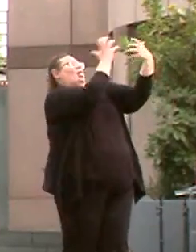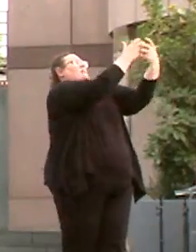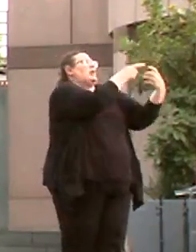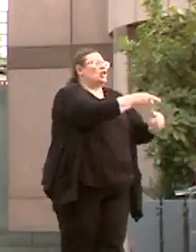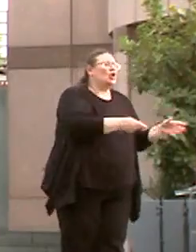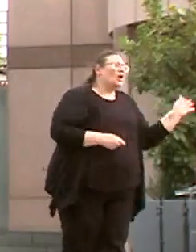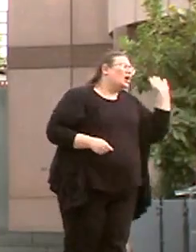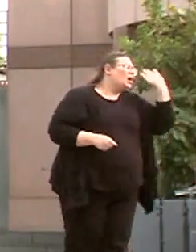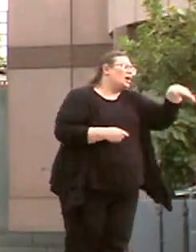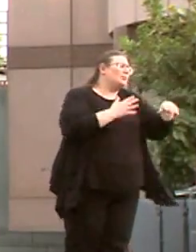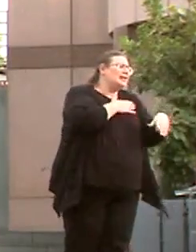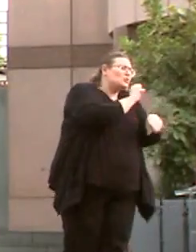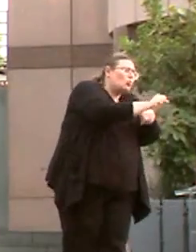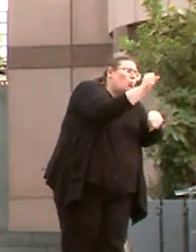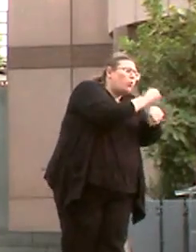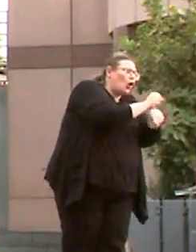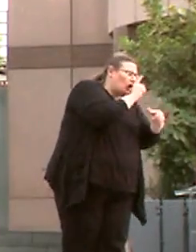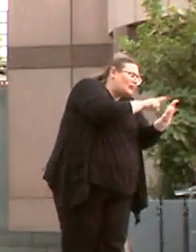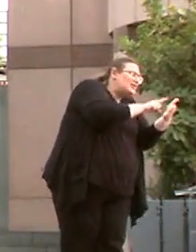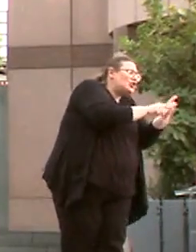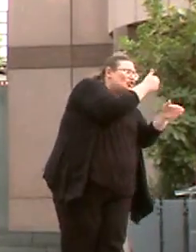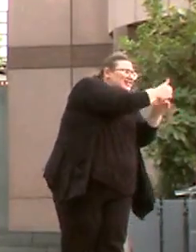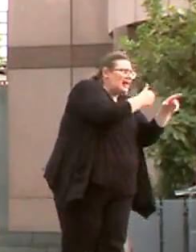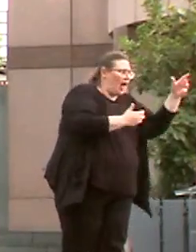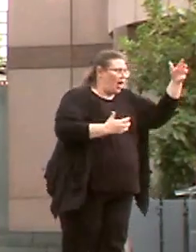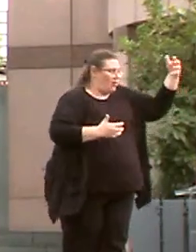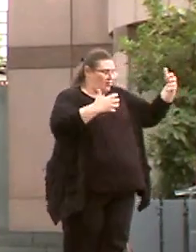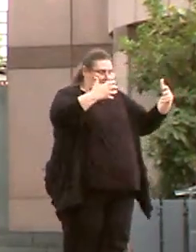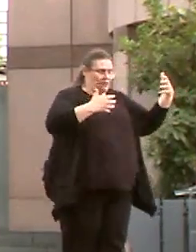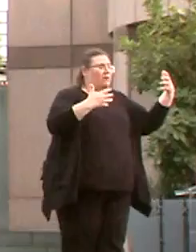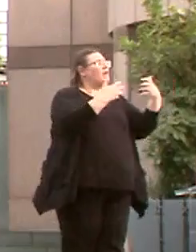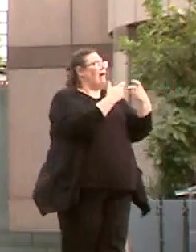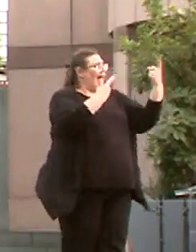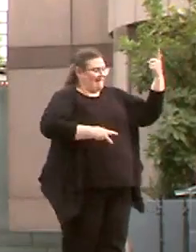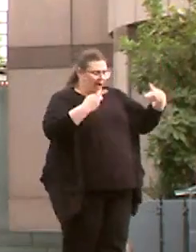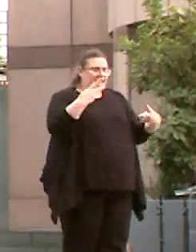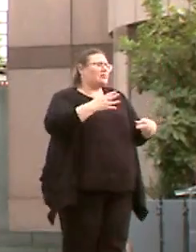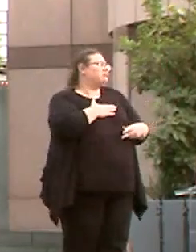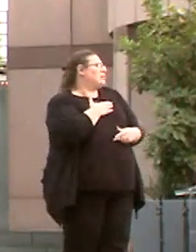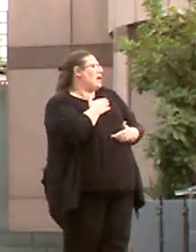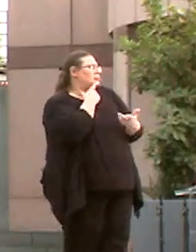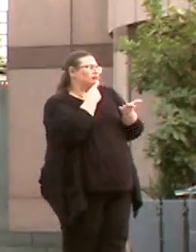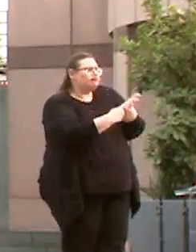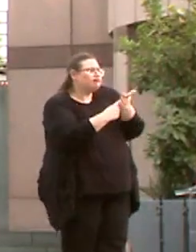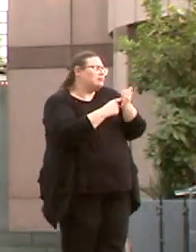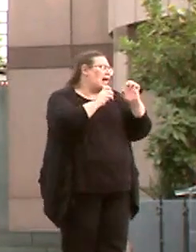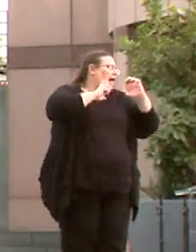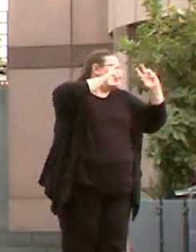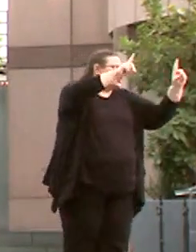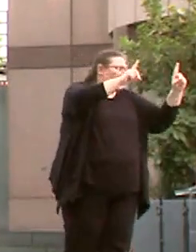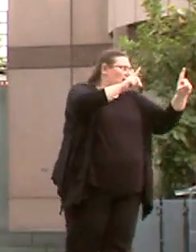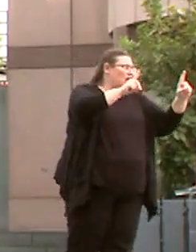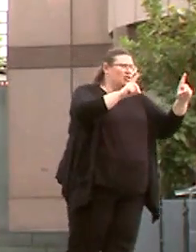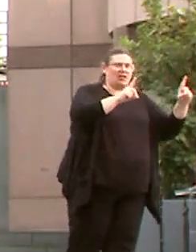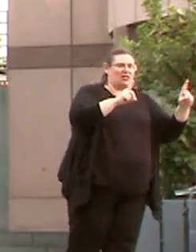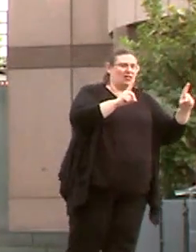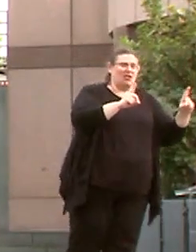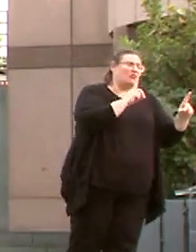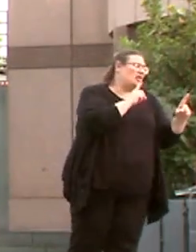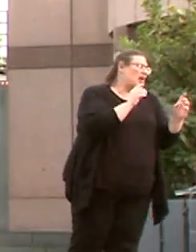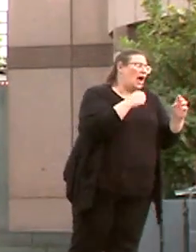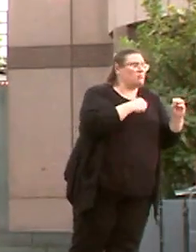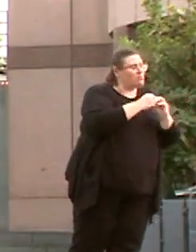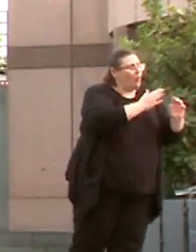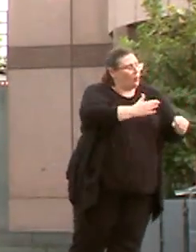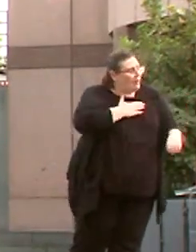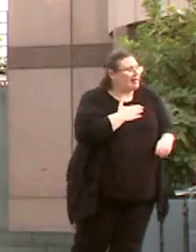do a little bit of work. Come meet me a little bit closer to where I am, and I am more than happy to engage and educate, and actually probably more so than I would